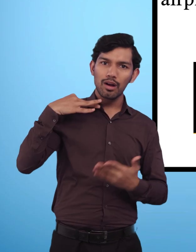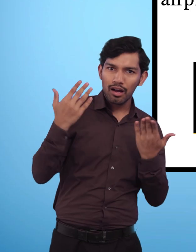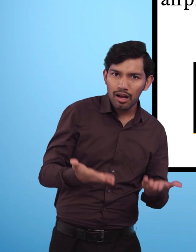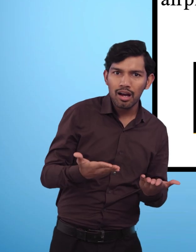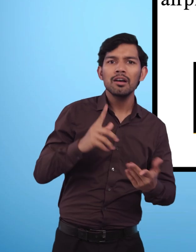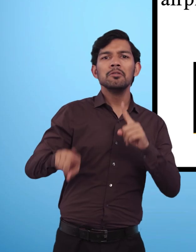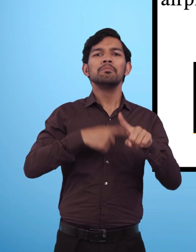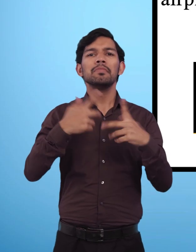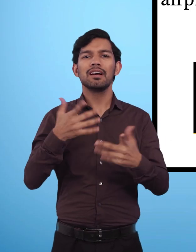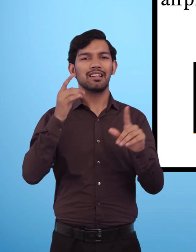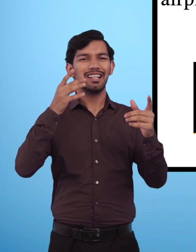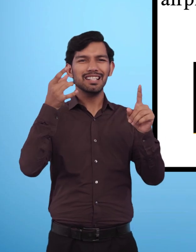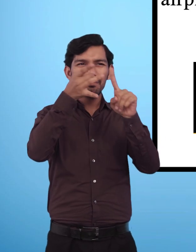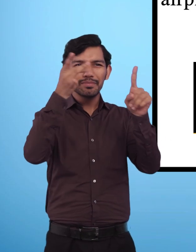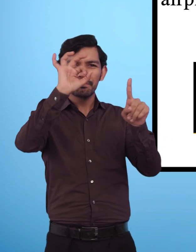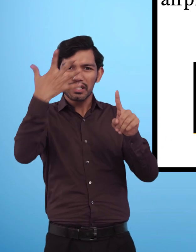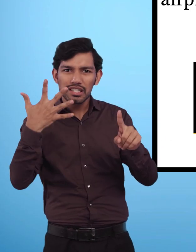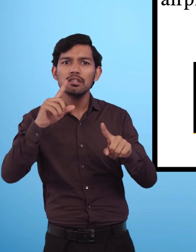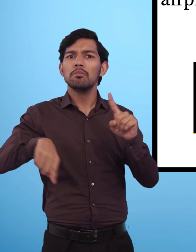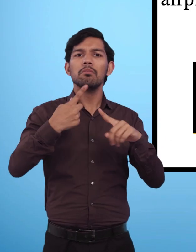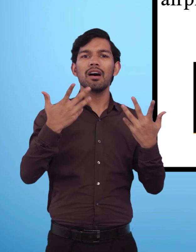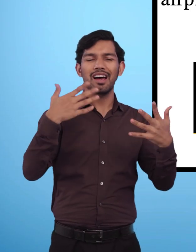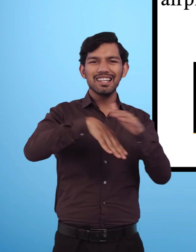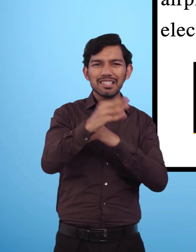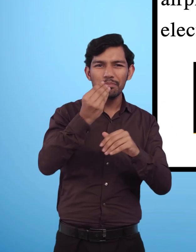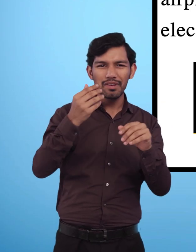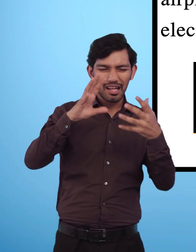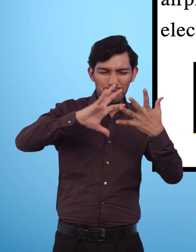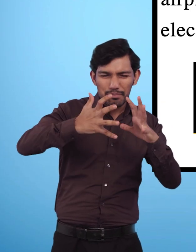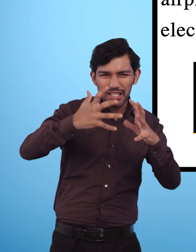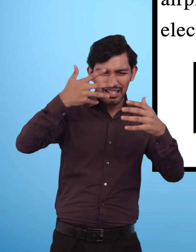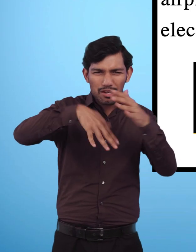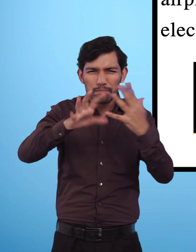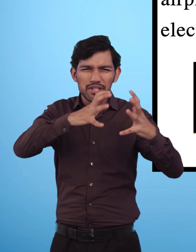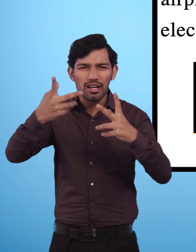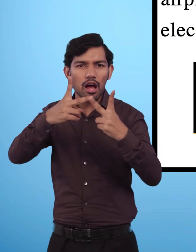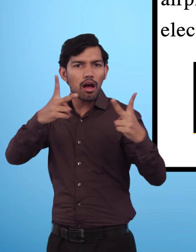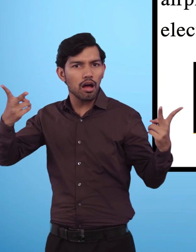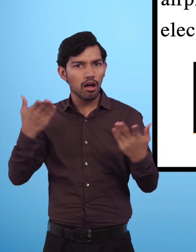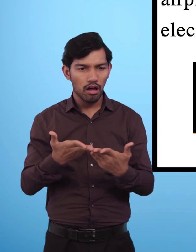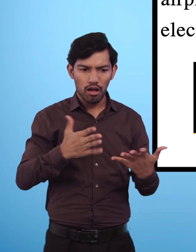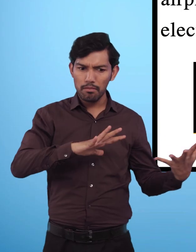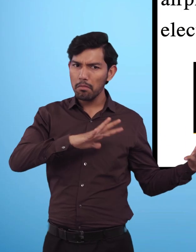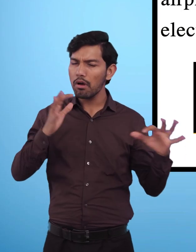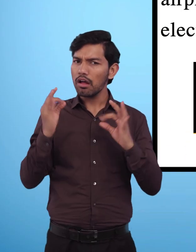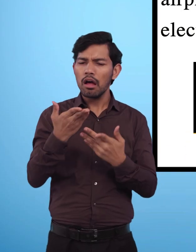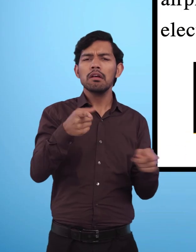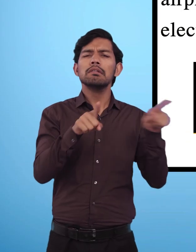jewelry, cosmetics, and electrical and electronic equipment.